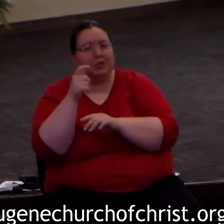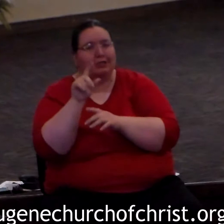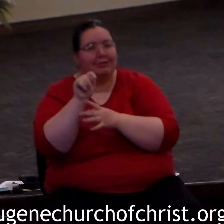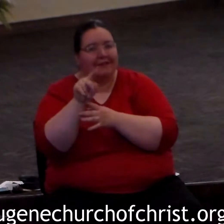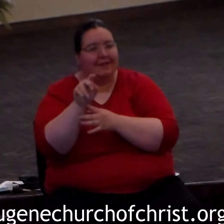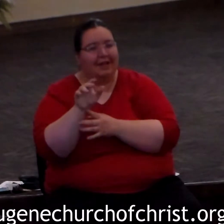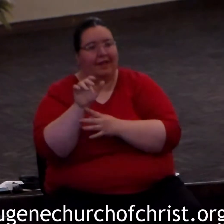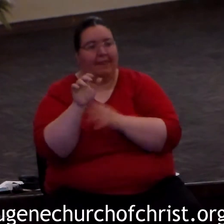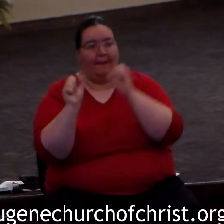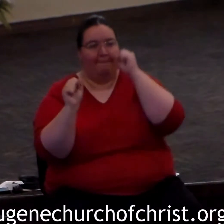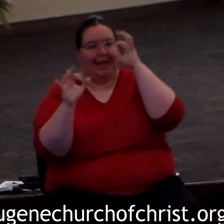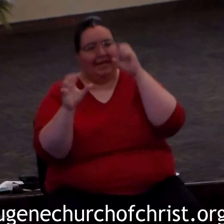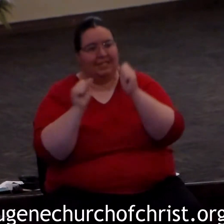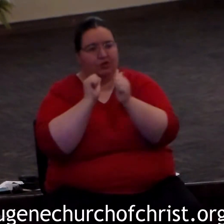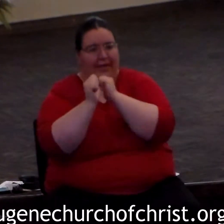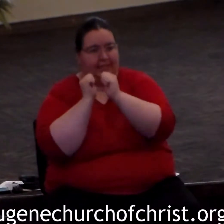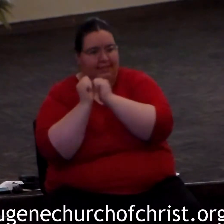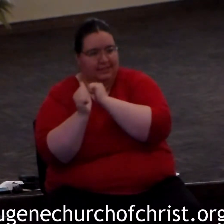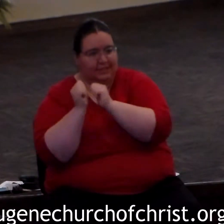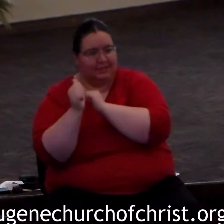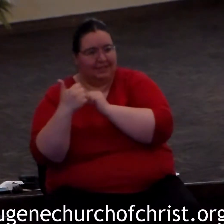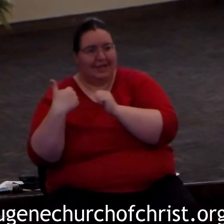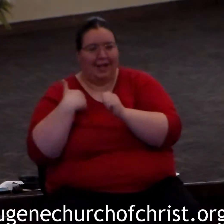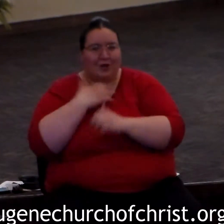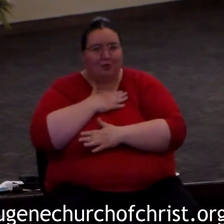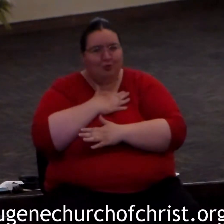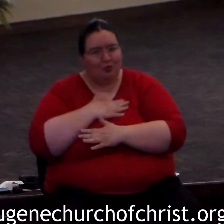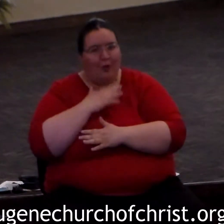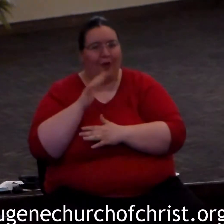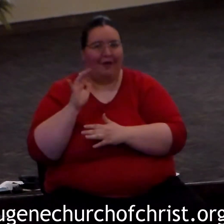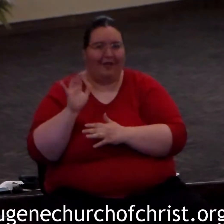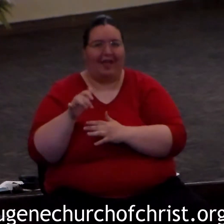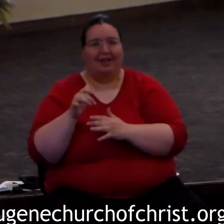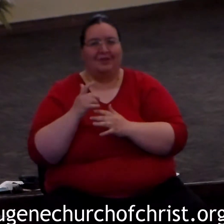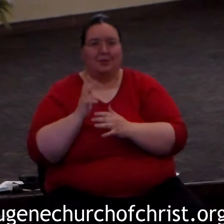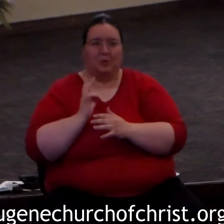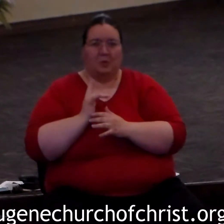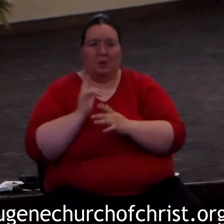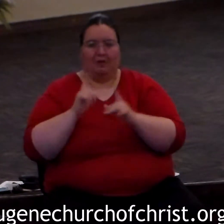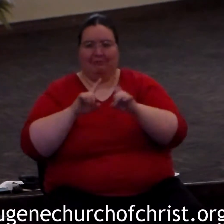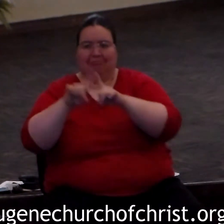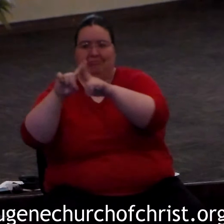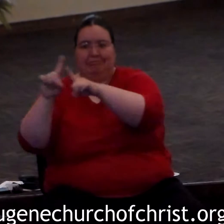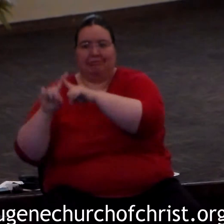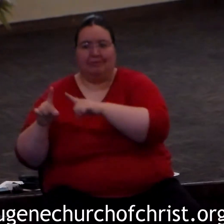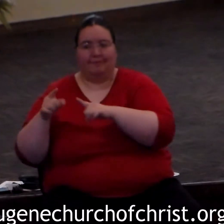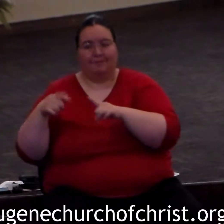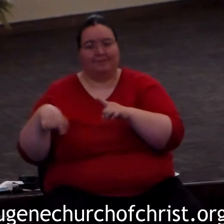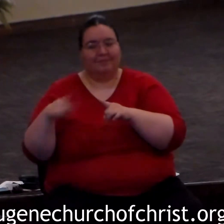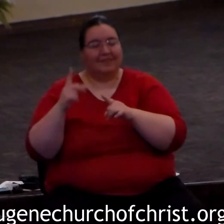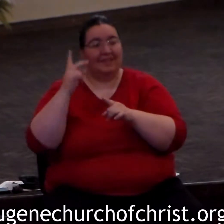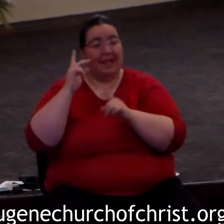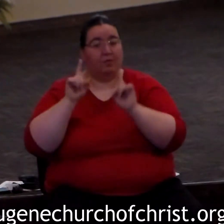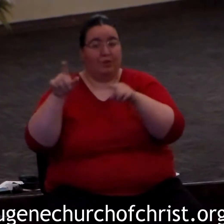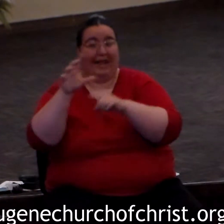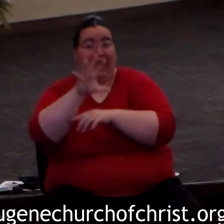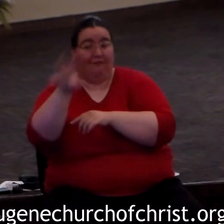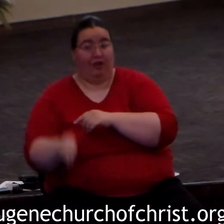the chaos that goes on and all of that. It's a neat thing about life. They saw wild dogs in Africa yesterday. And